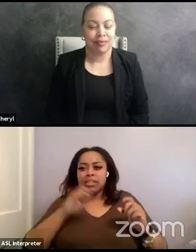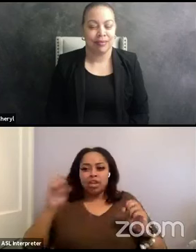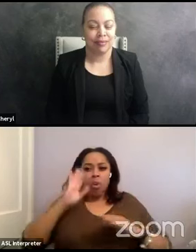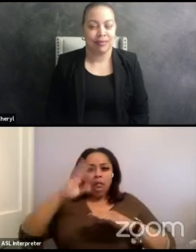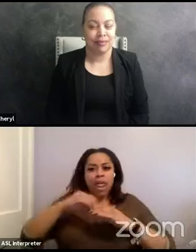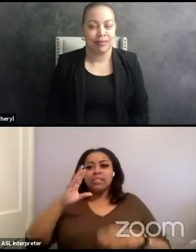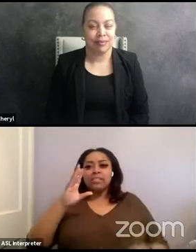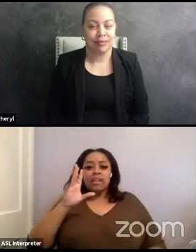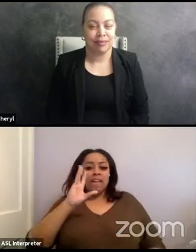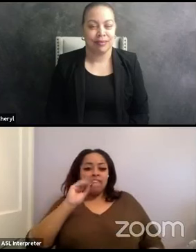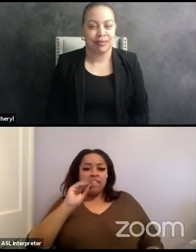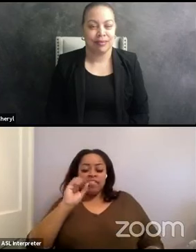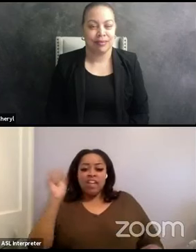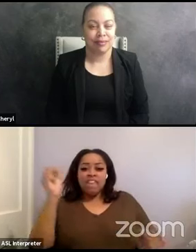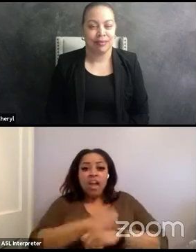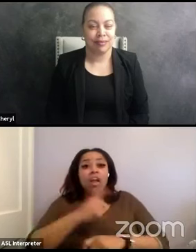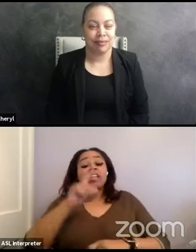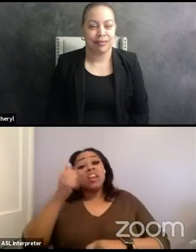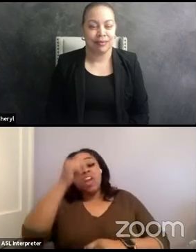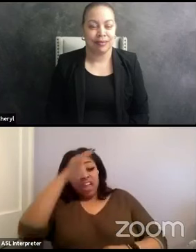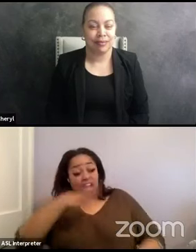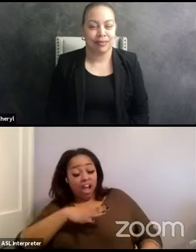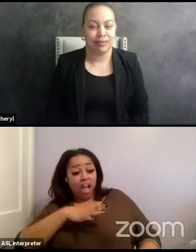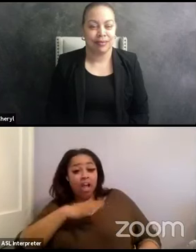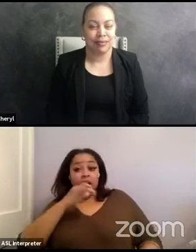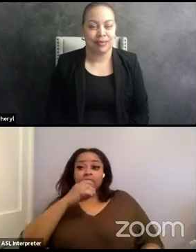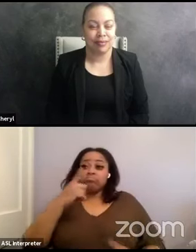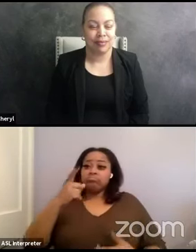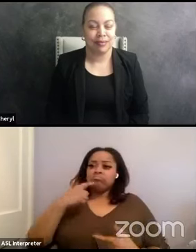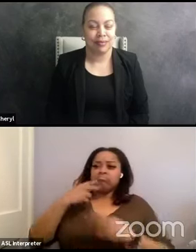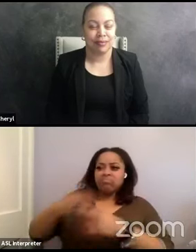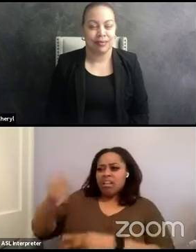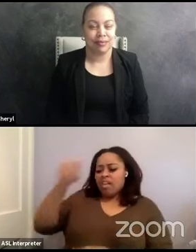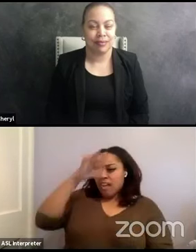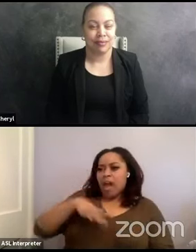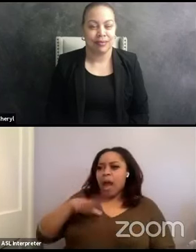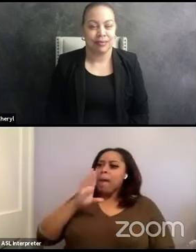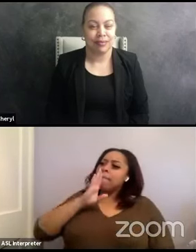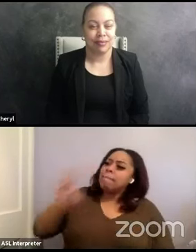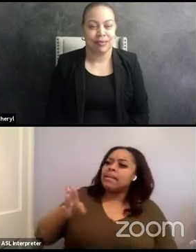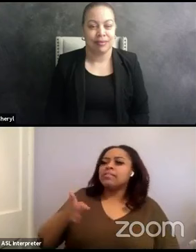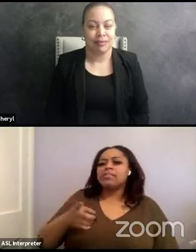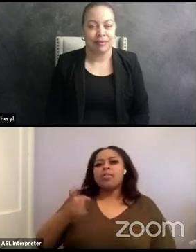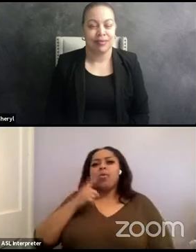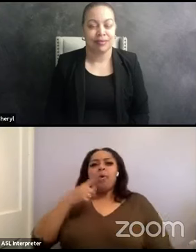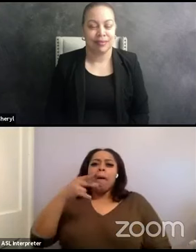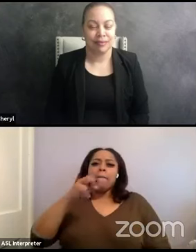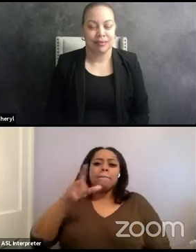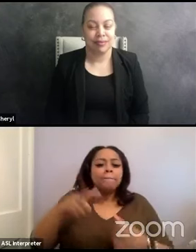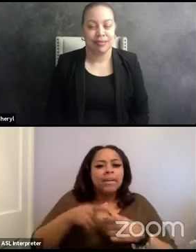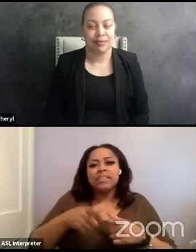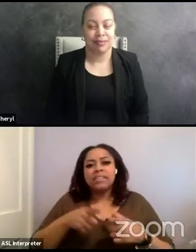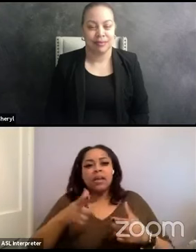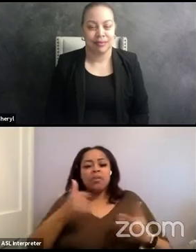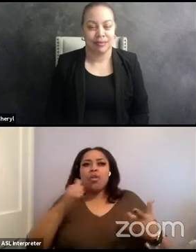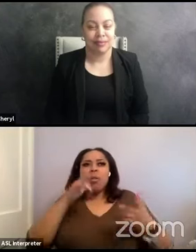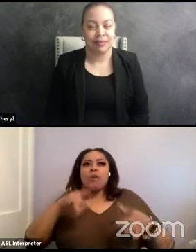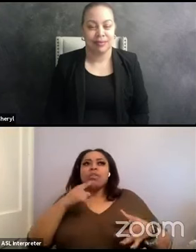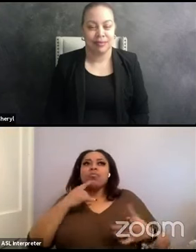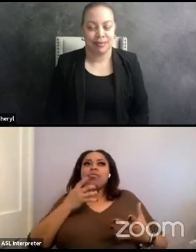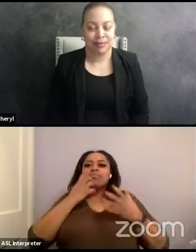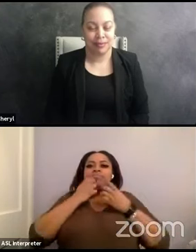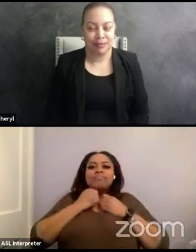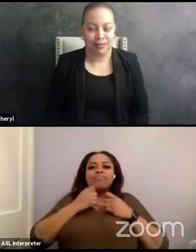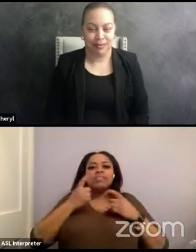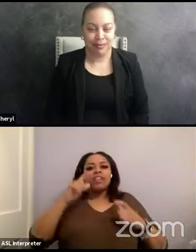fights start because one guy called another guy a bitch or a pussy in a bar. Nobody is more fragile about being associated